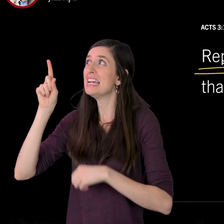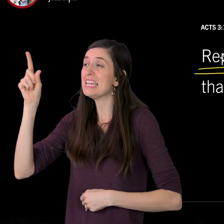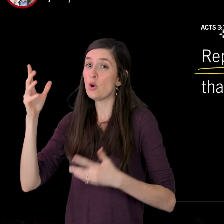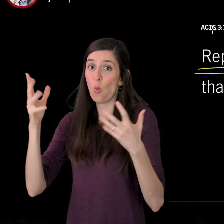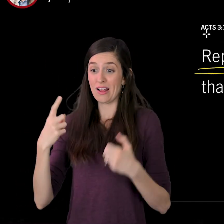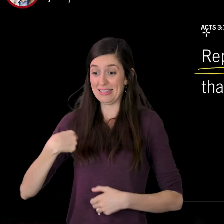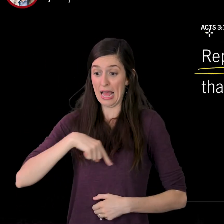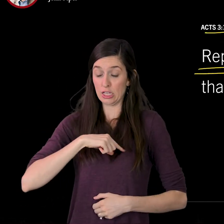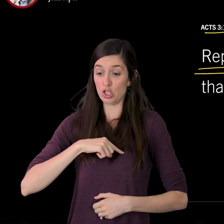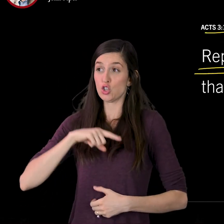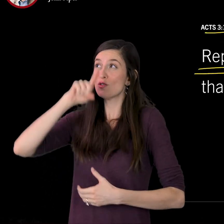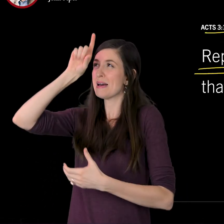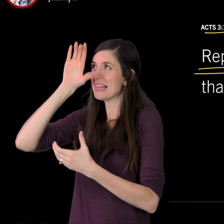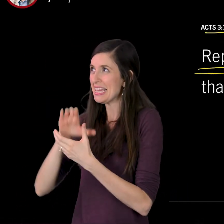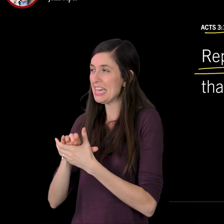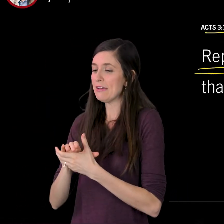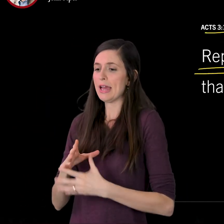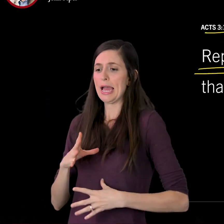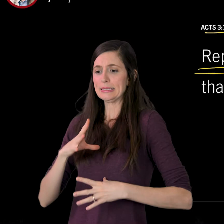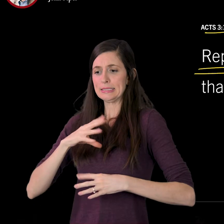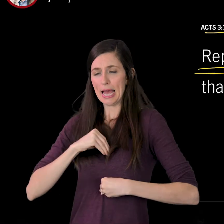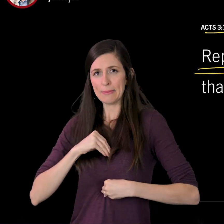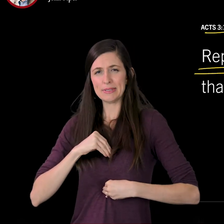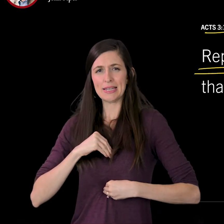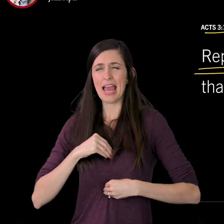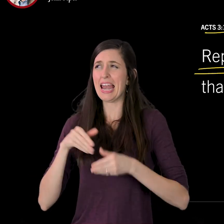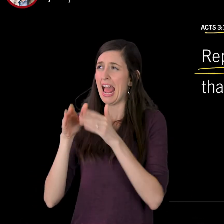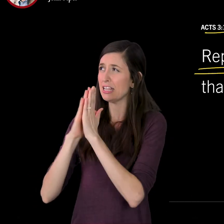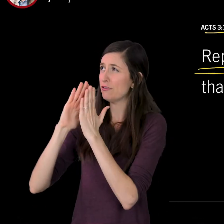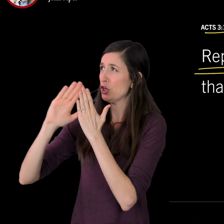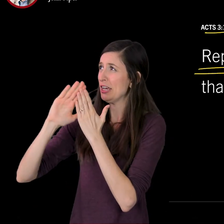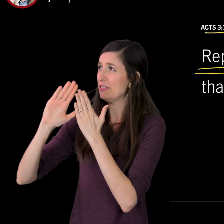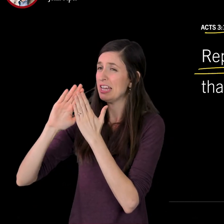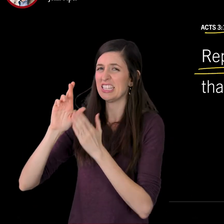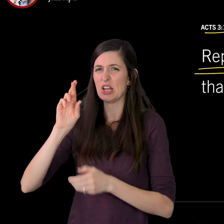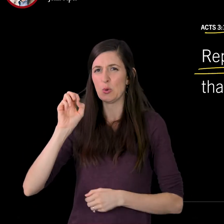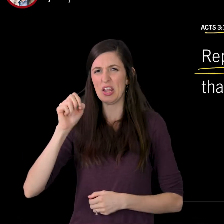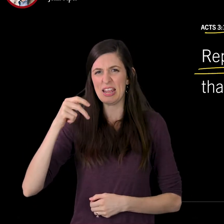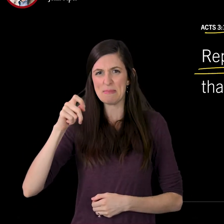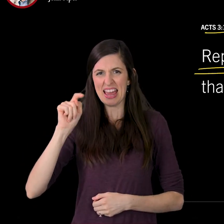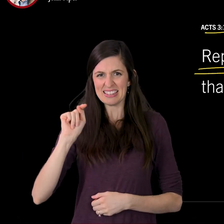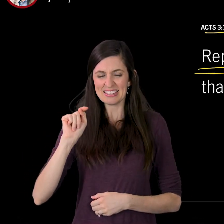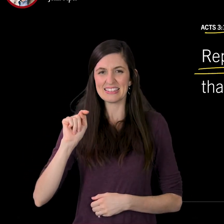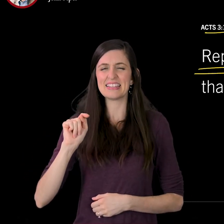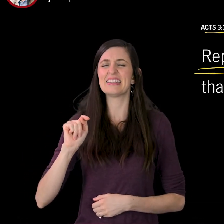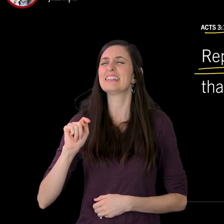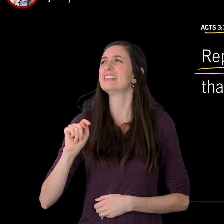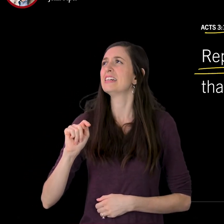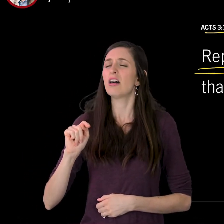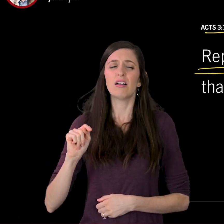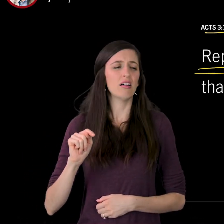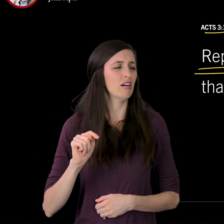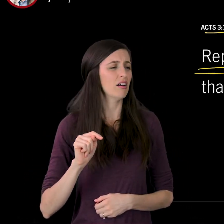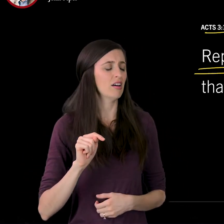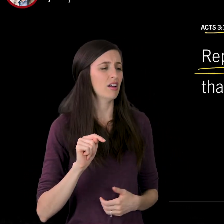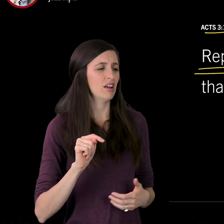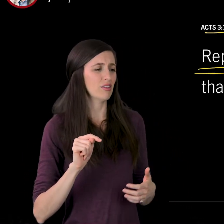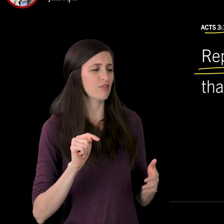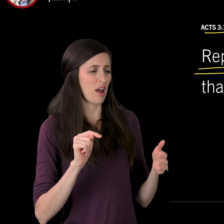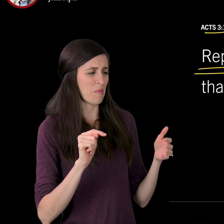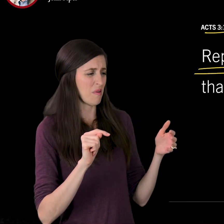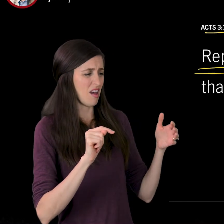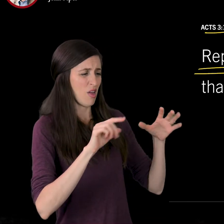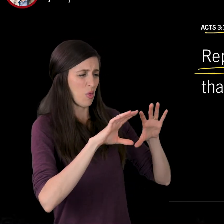is repentance Acts 319 repent therefore turn again turn from unbelief